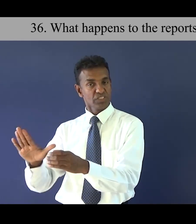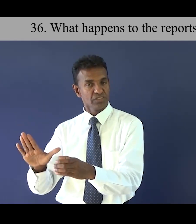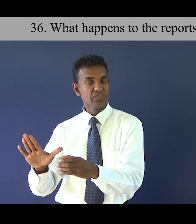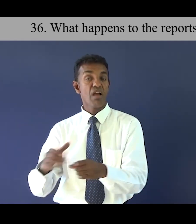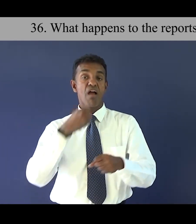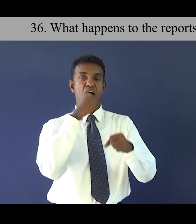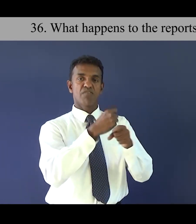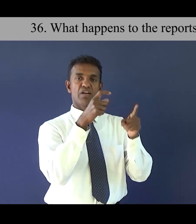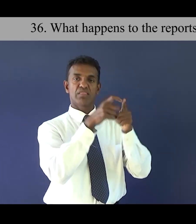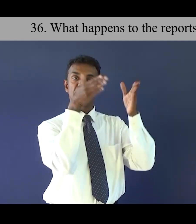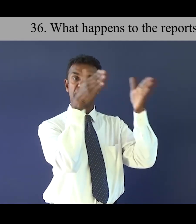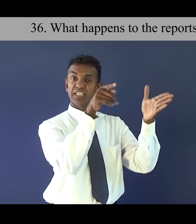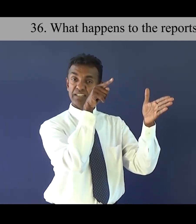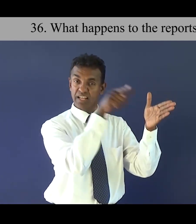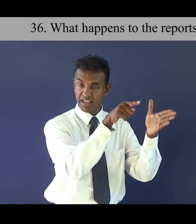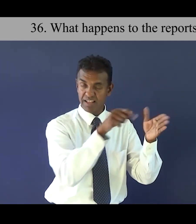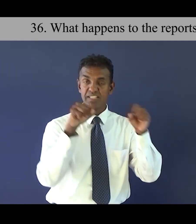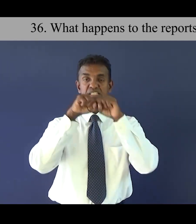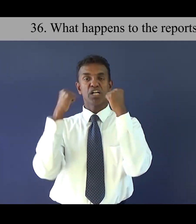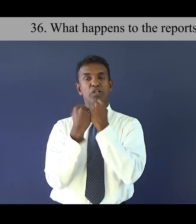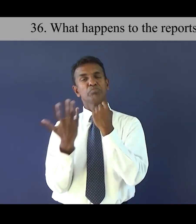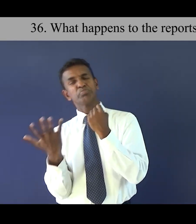The committee and countries working together.